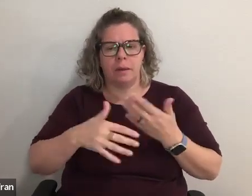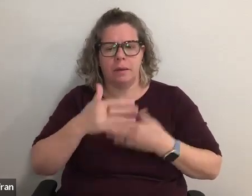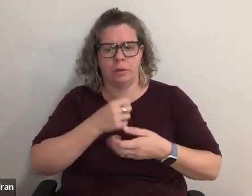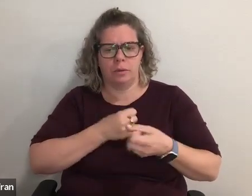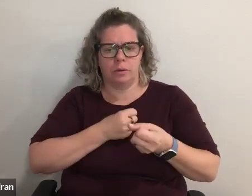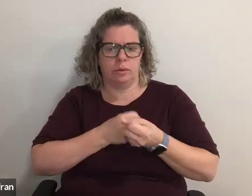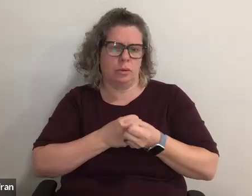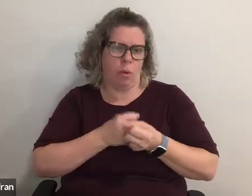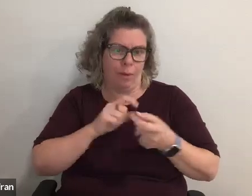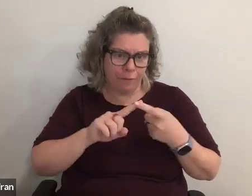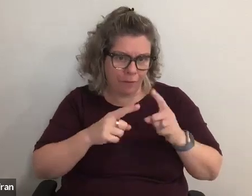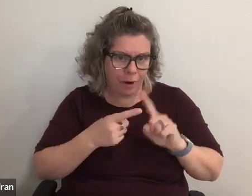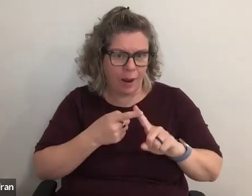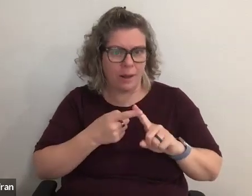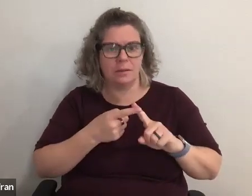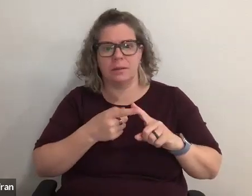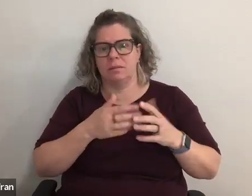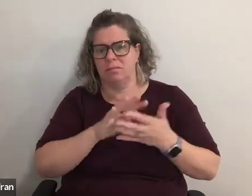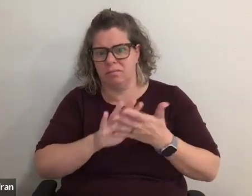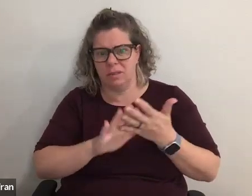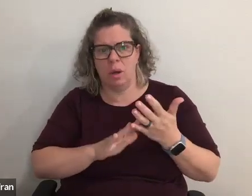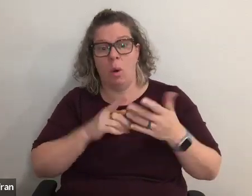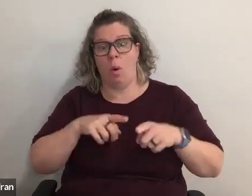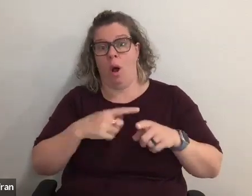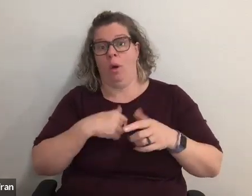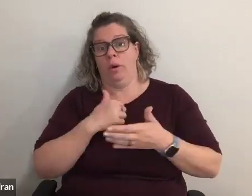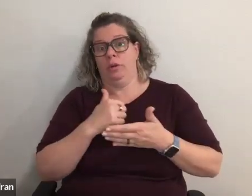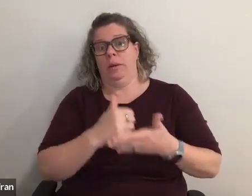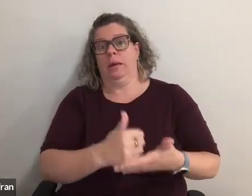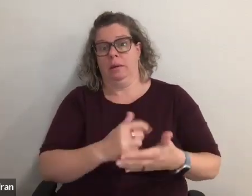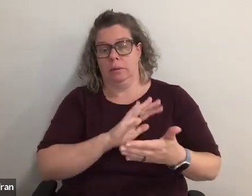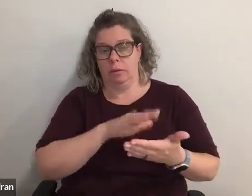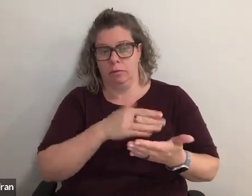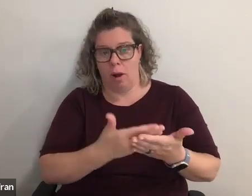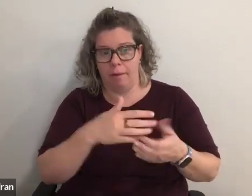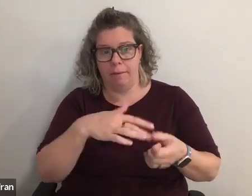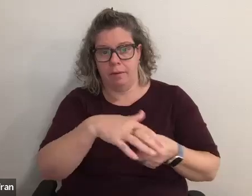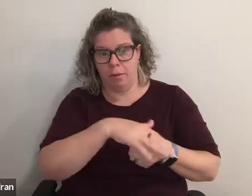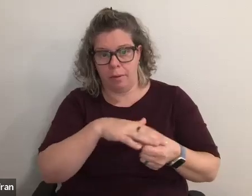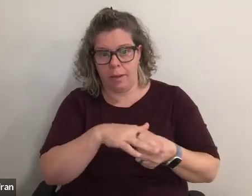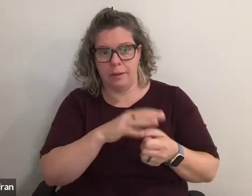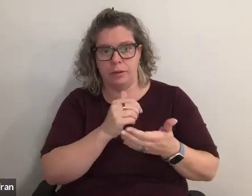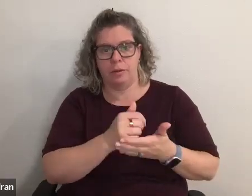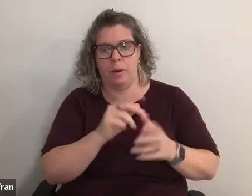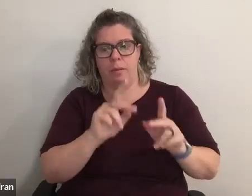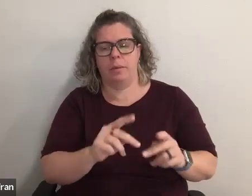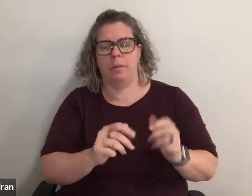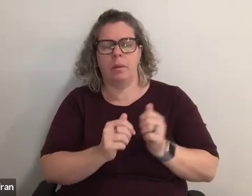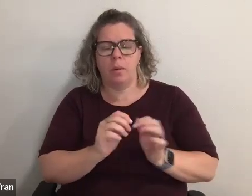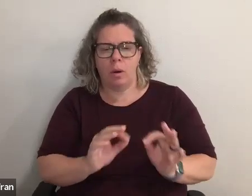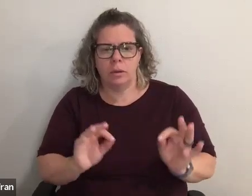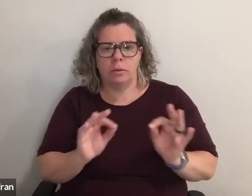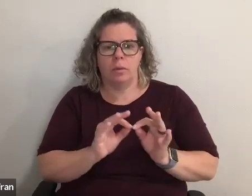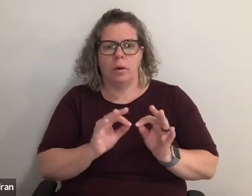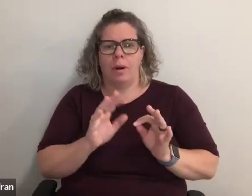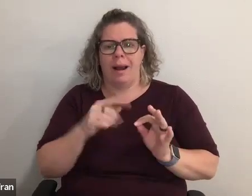doing while we're working, doing the intervention with the person in crisis. I think it's most important to have the